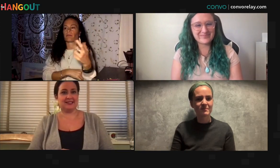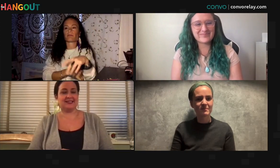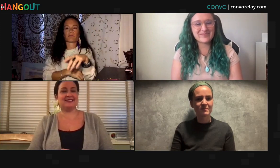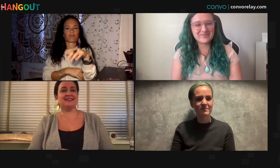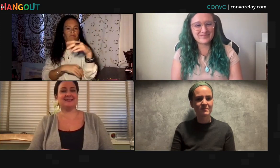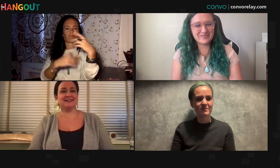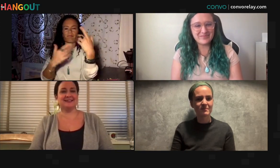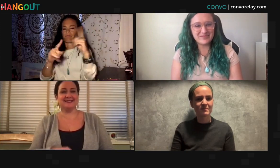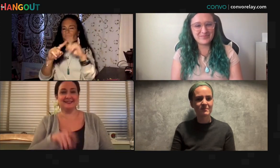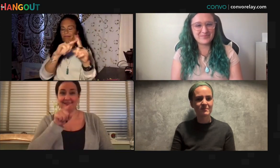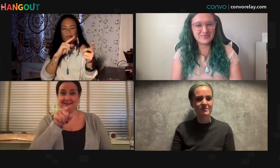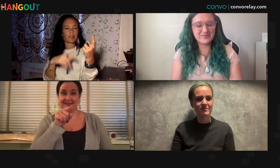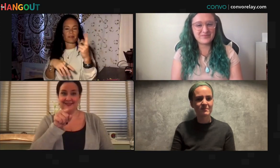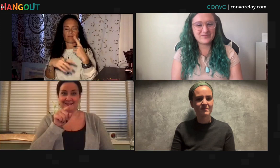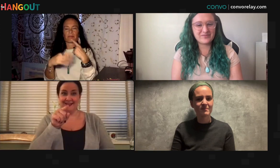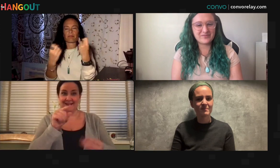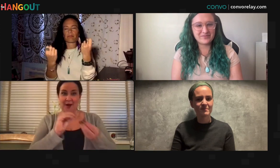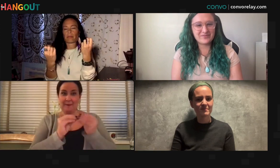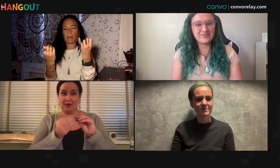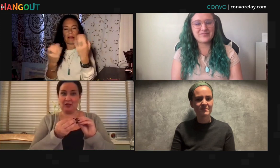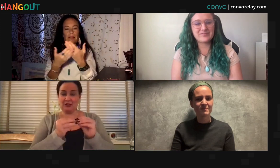you think, oh, I was just thinking about that person